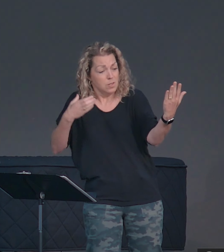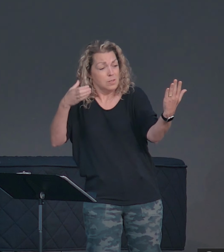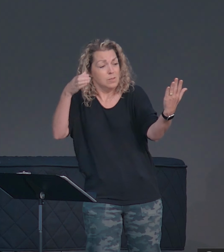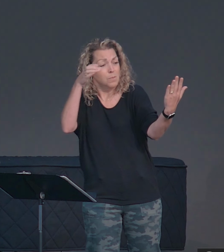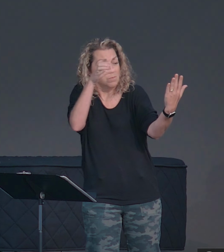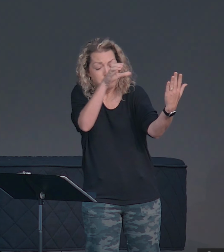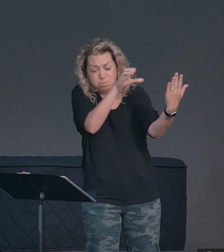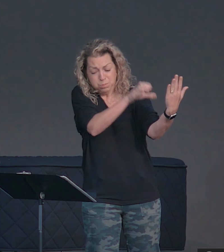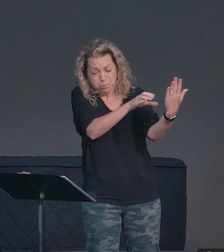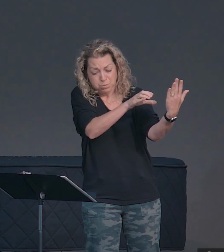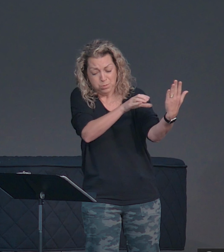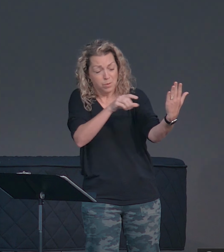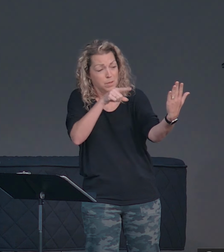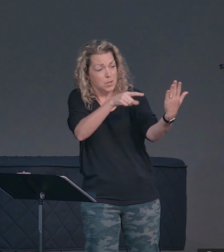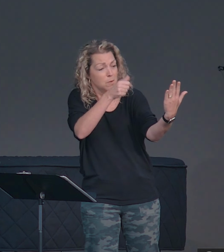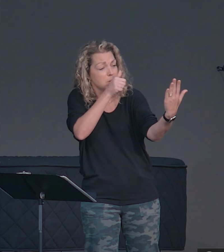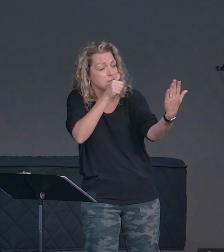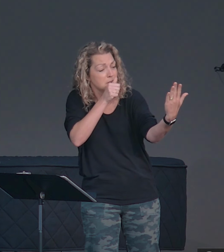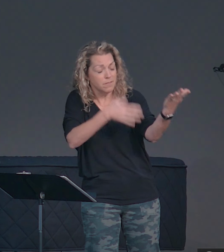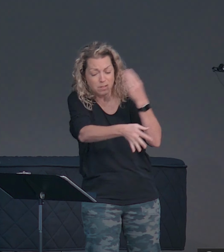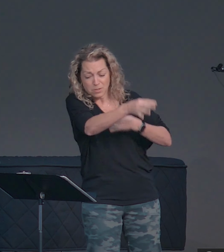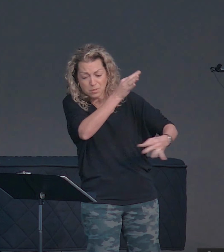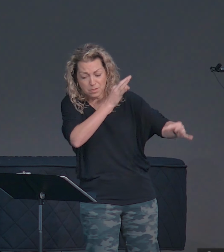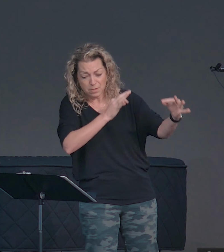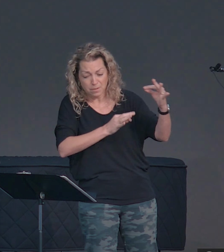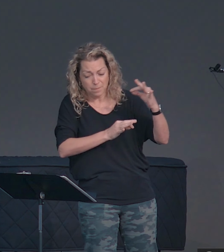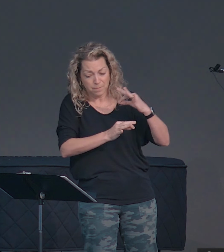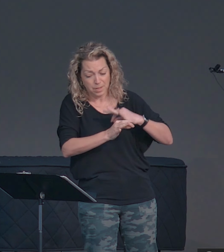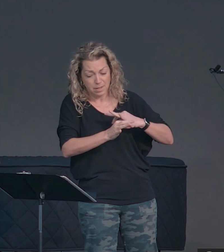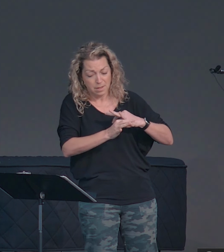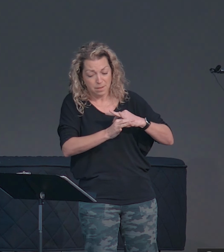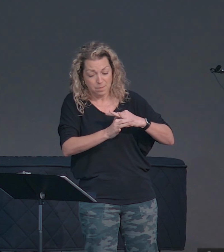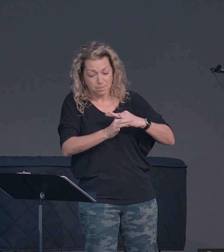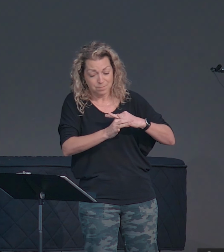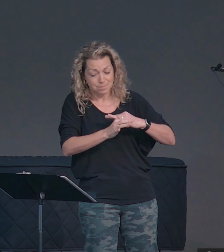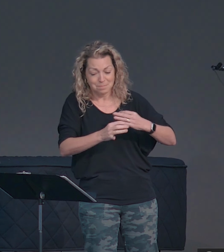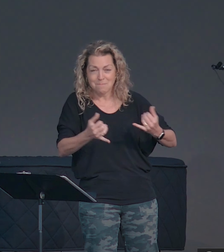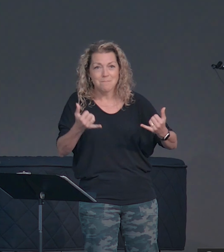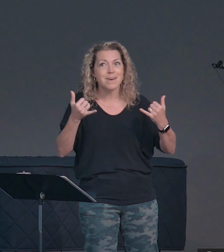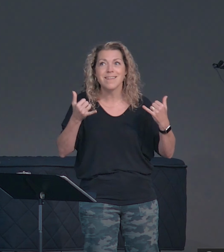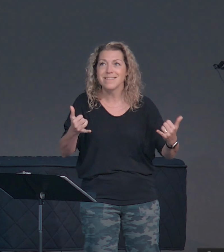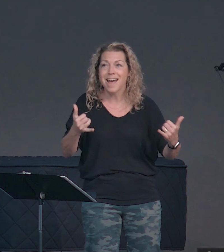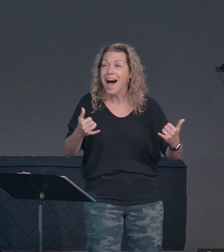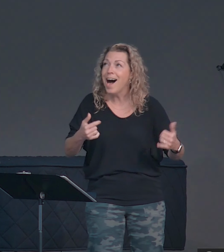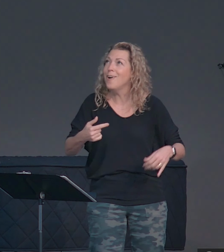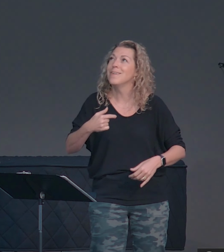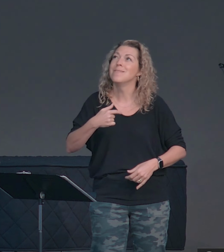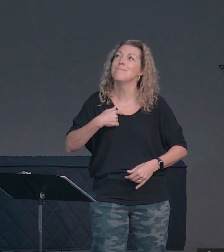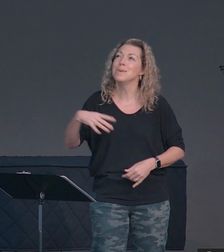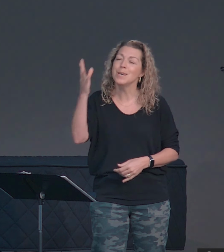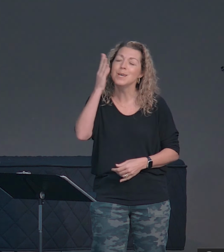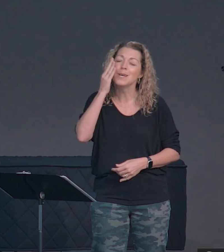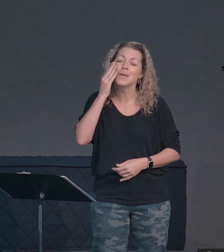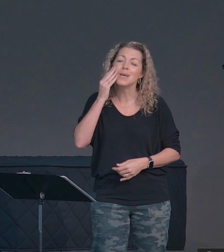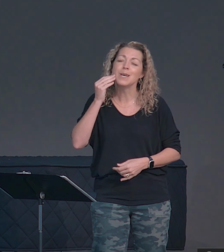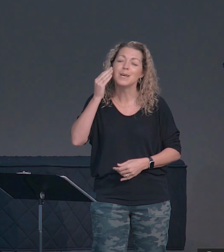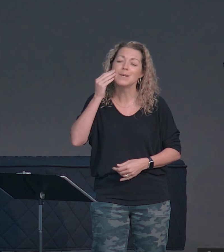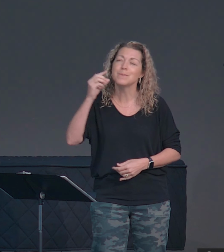suffered in my place. You bore the wrath reserved for